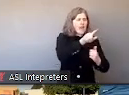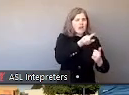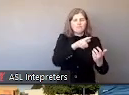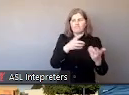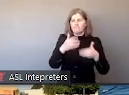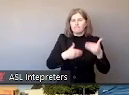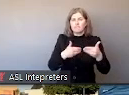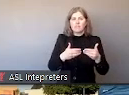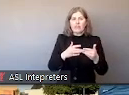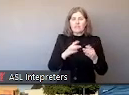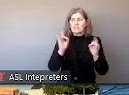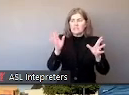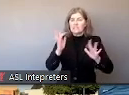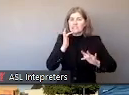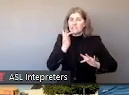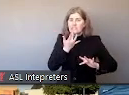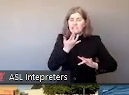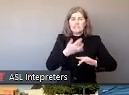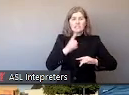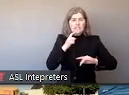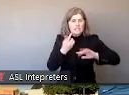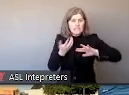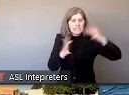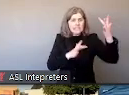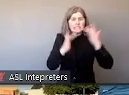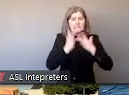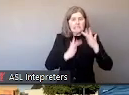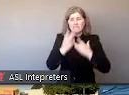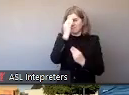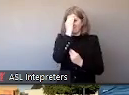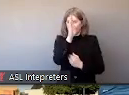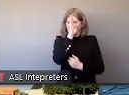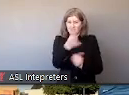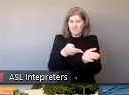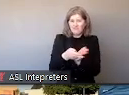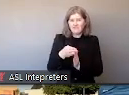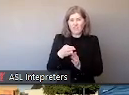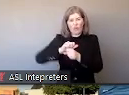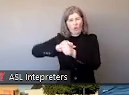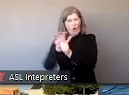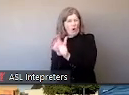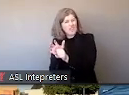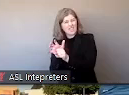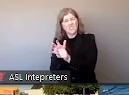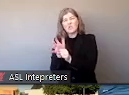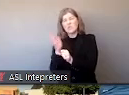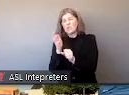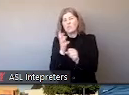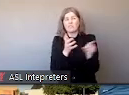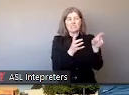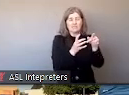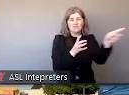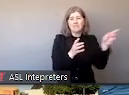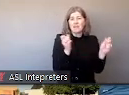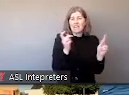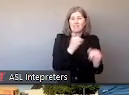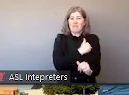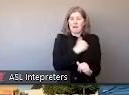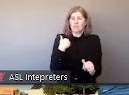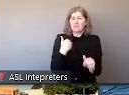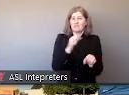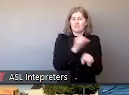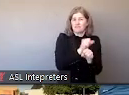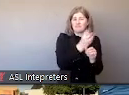serious staffing crisis because, frankly, COVID has, we've lost a number of healthcare workers to COVID,